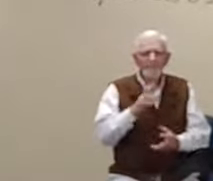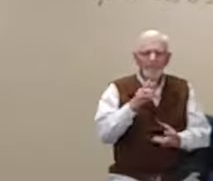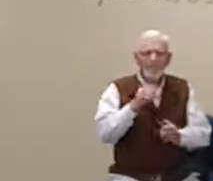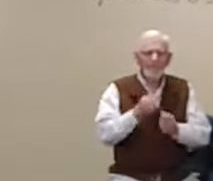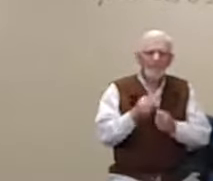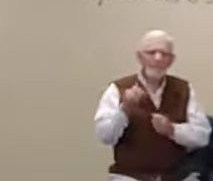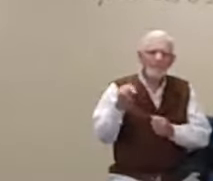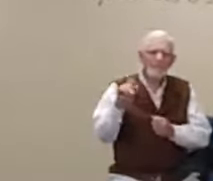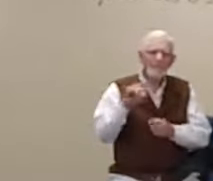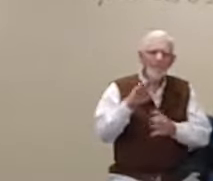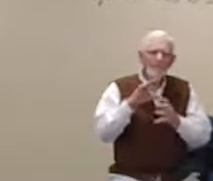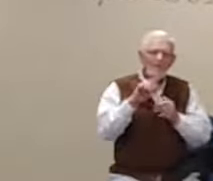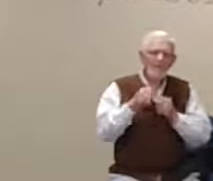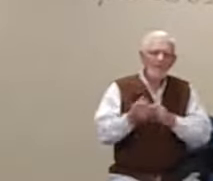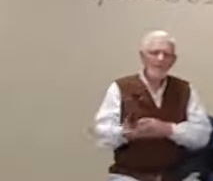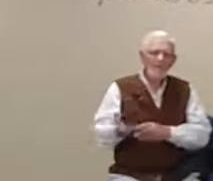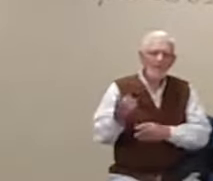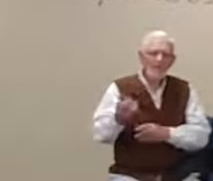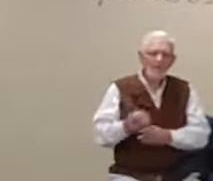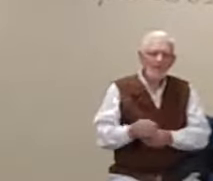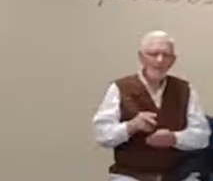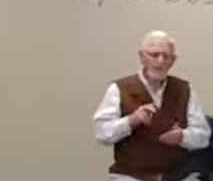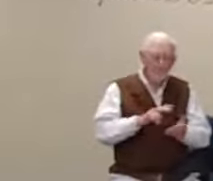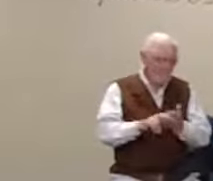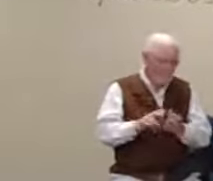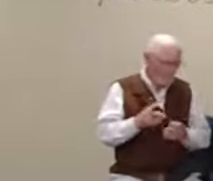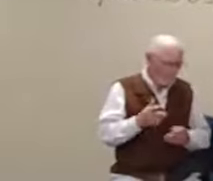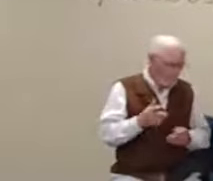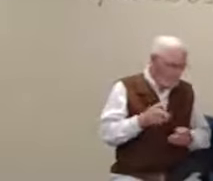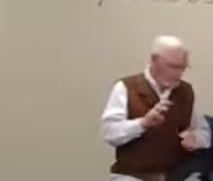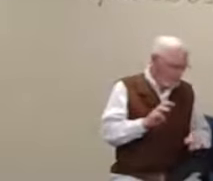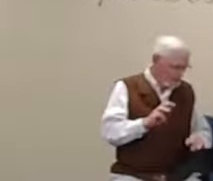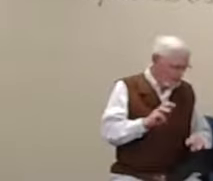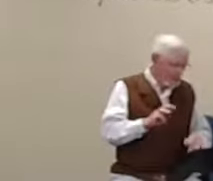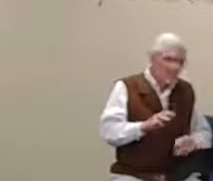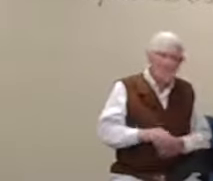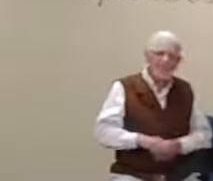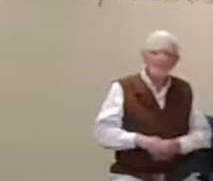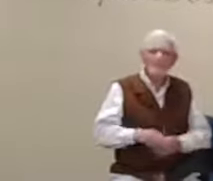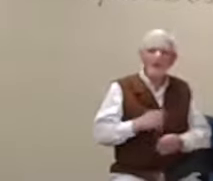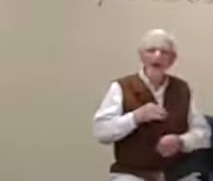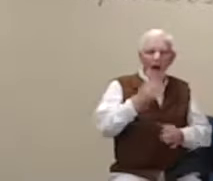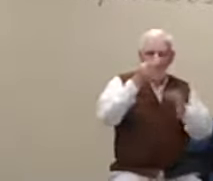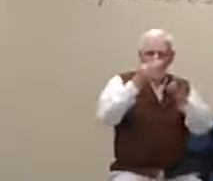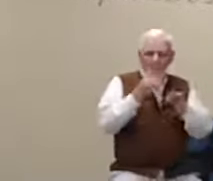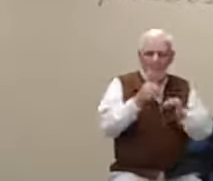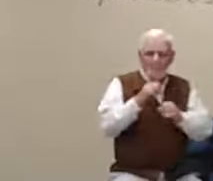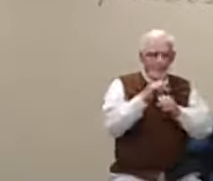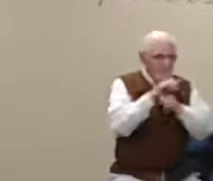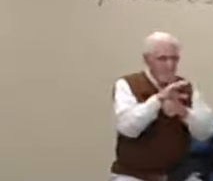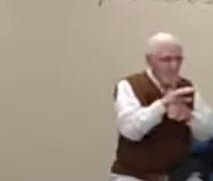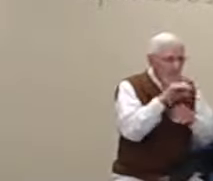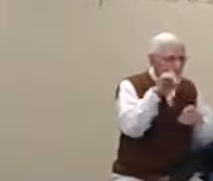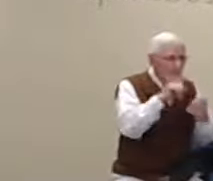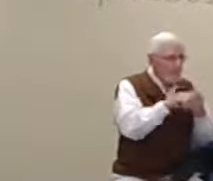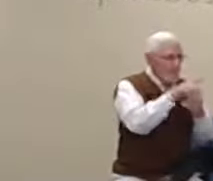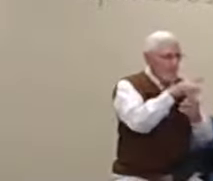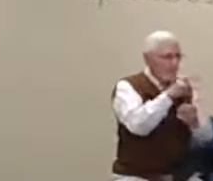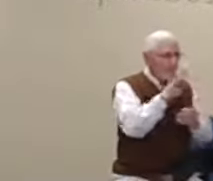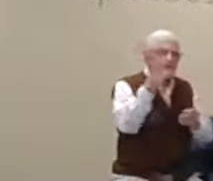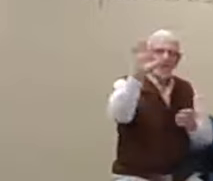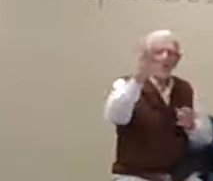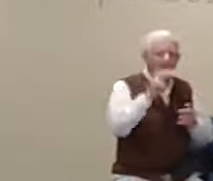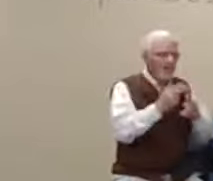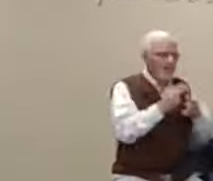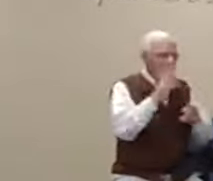morning. Verse 26. And I have declared unto them thy name, and will declare